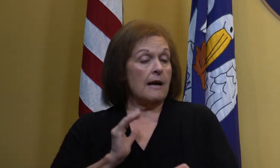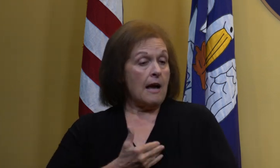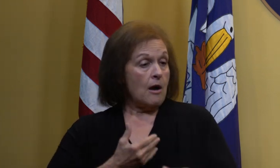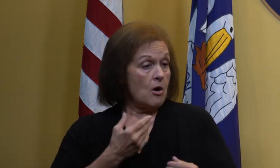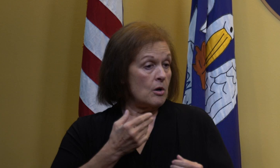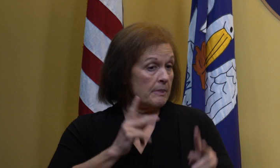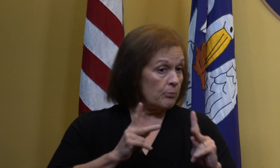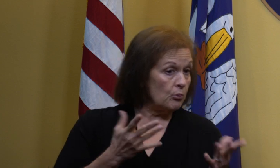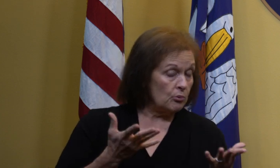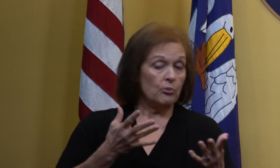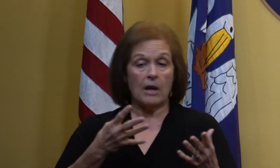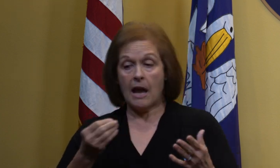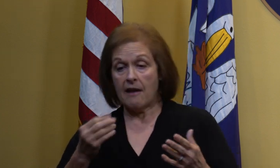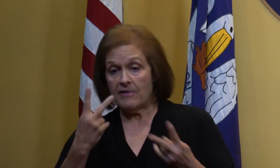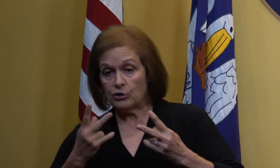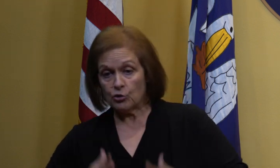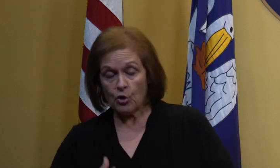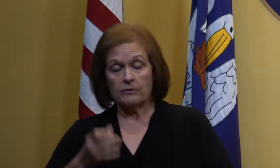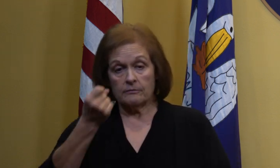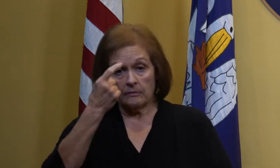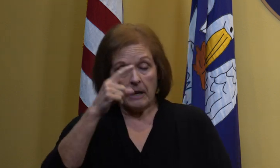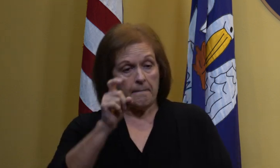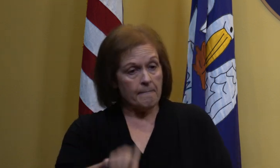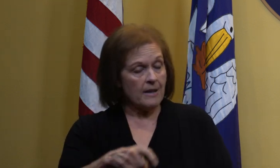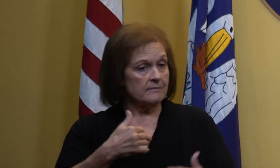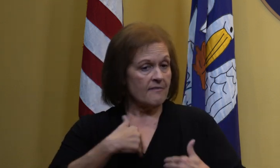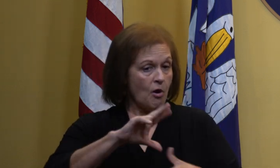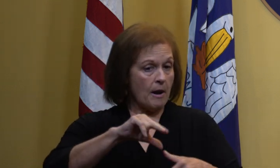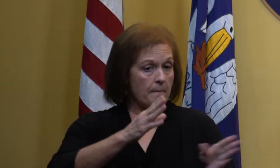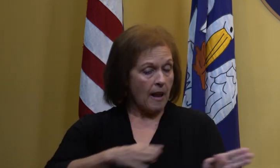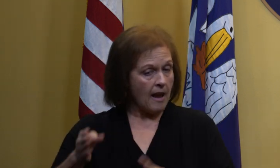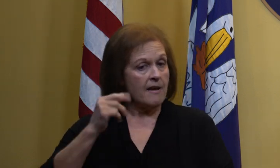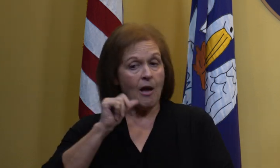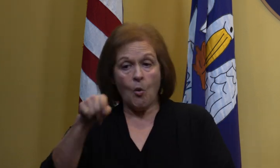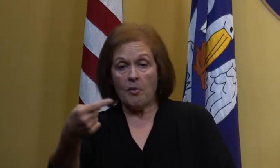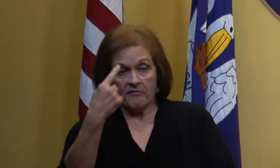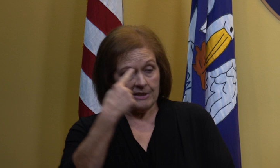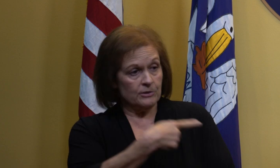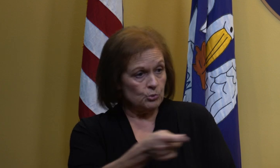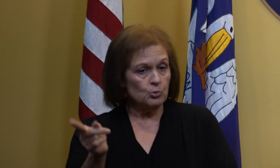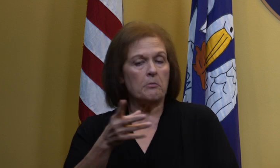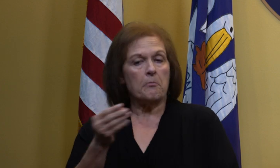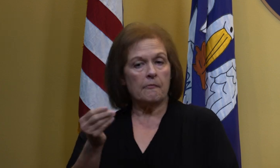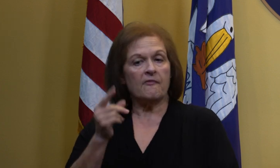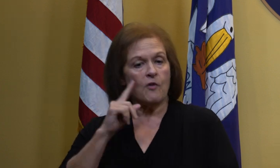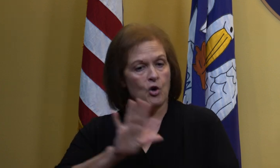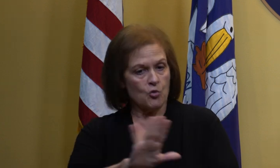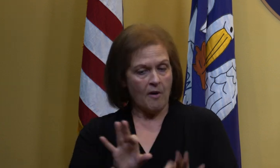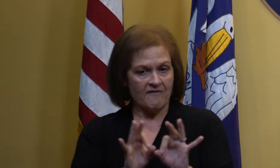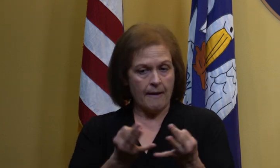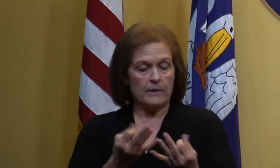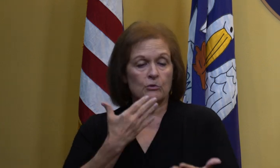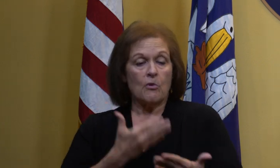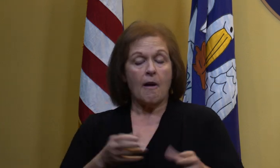visitors, have a hurricane plan, not only for you, but also for your family. It's also a